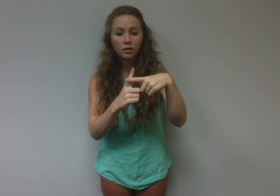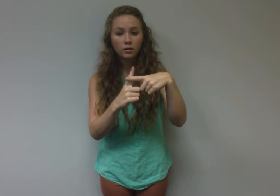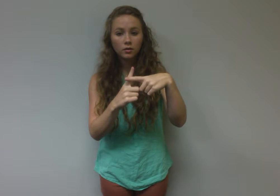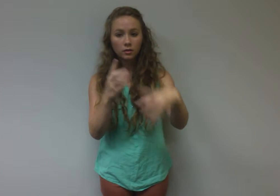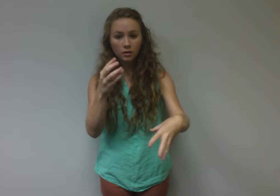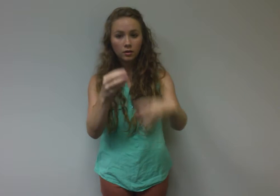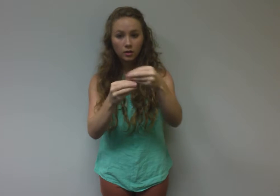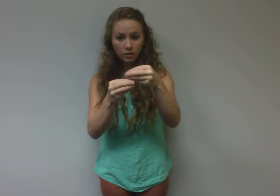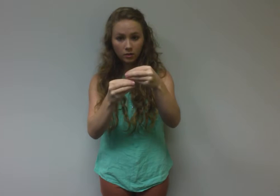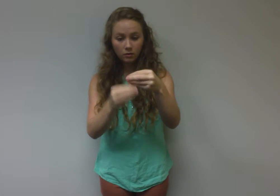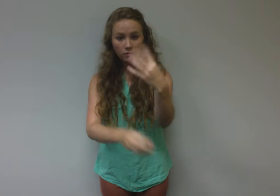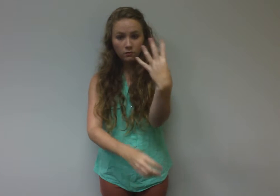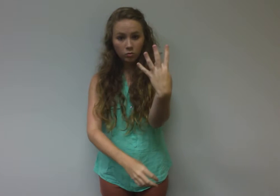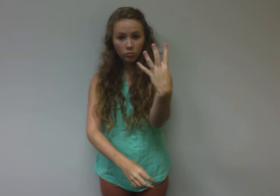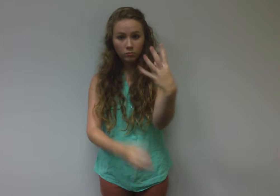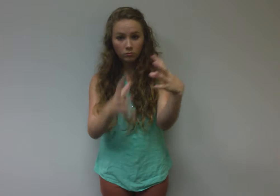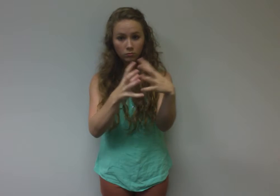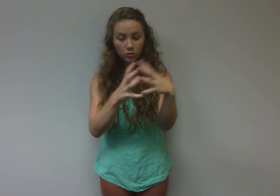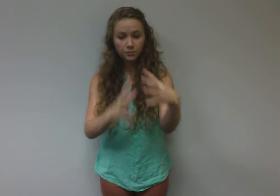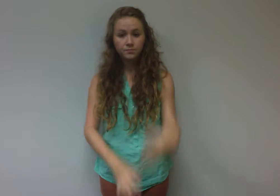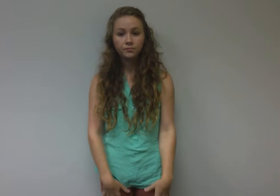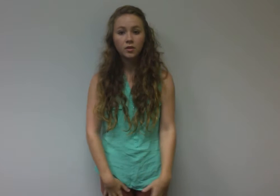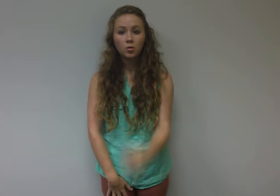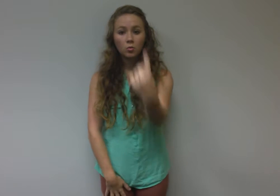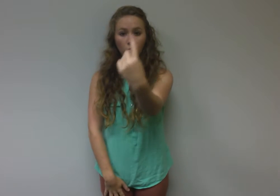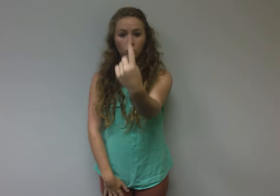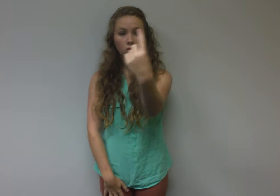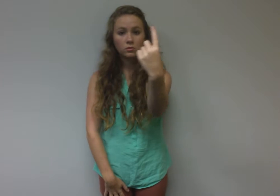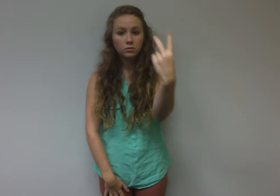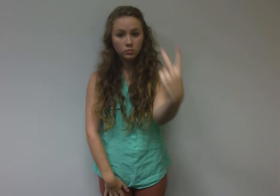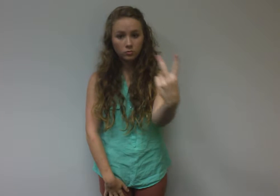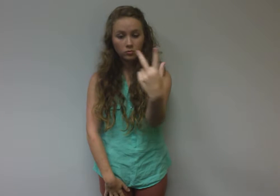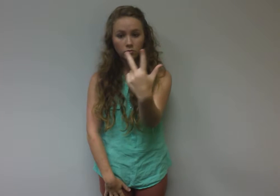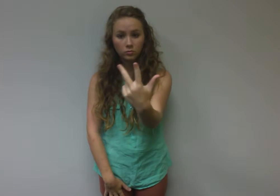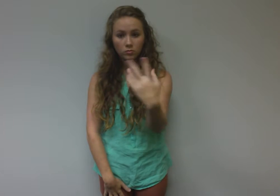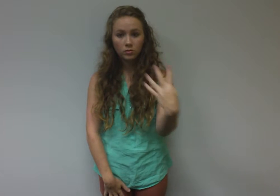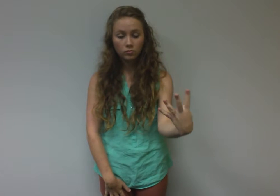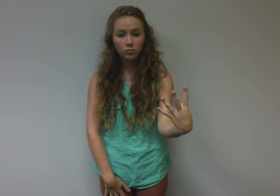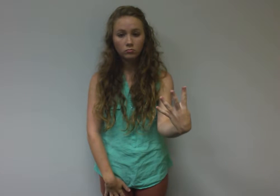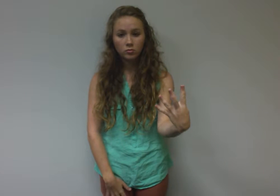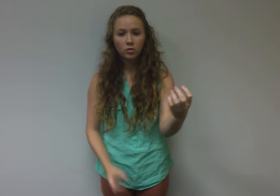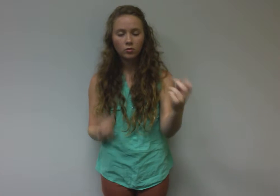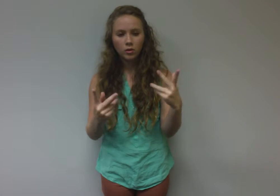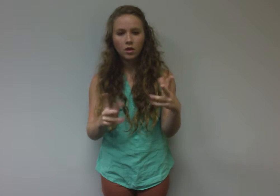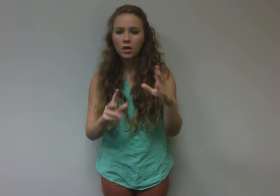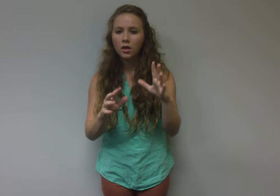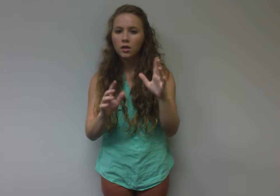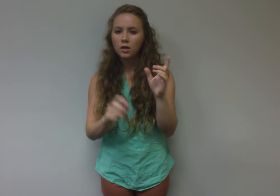2, 3, 4. So now all we have to do is count how many total circles or balls we have now.